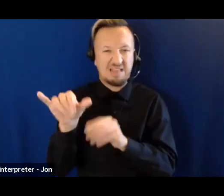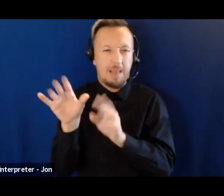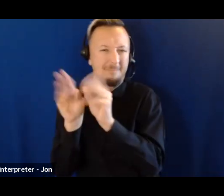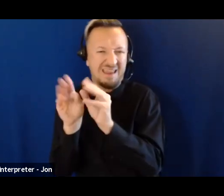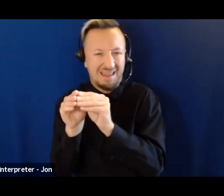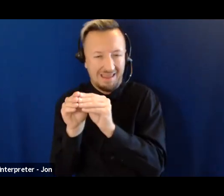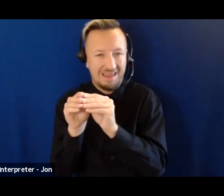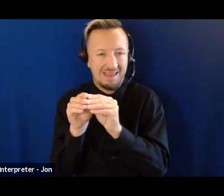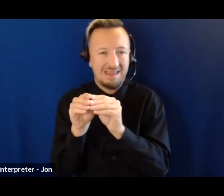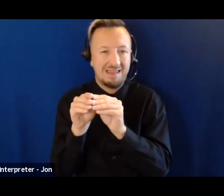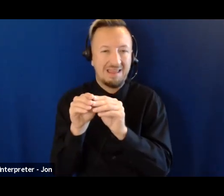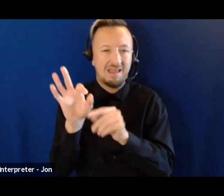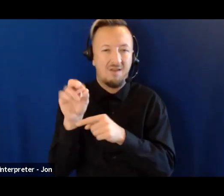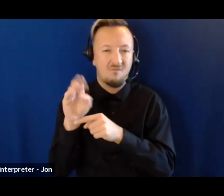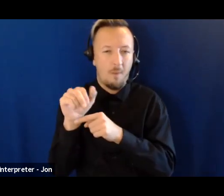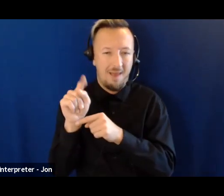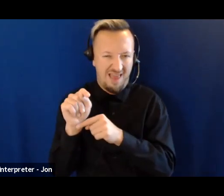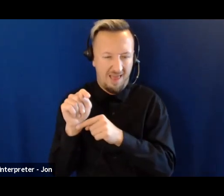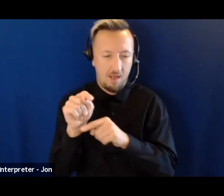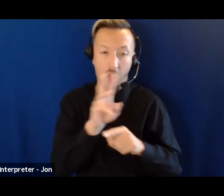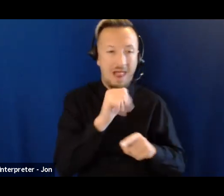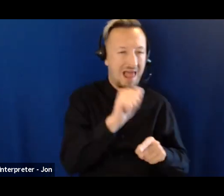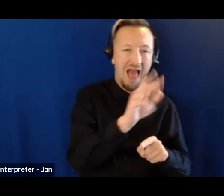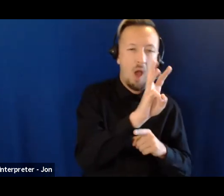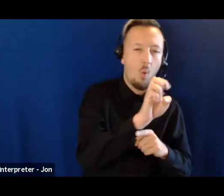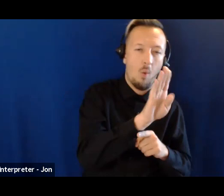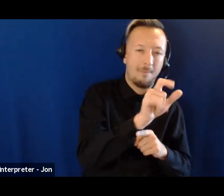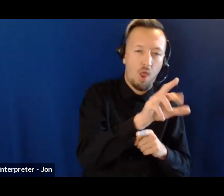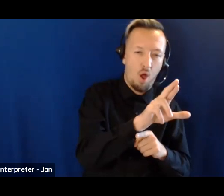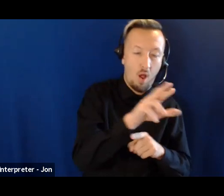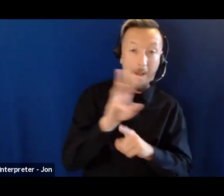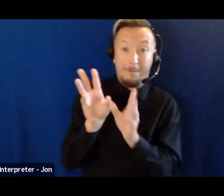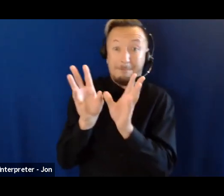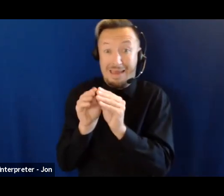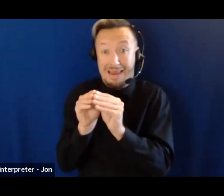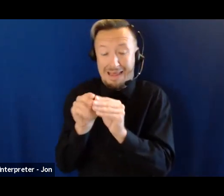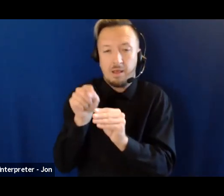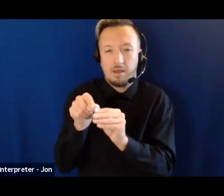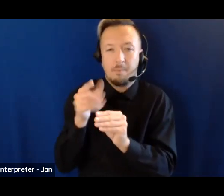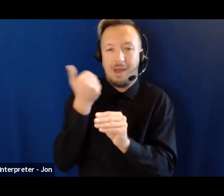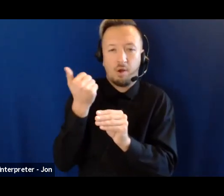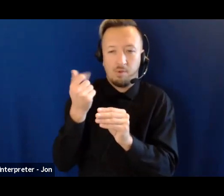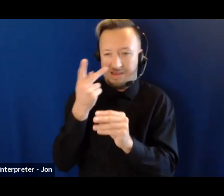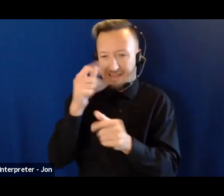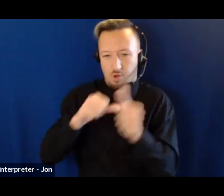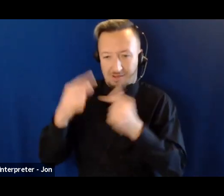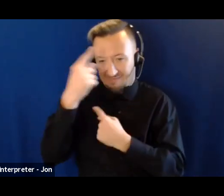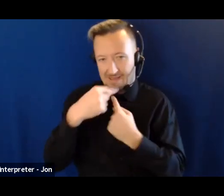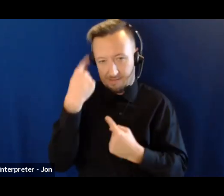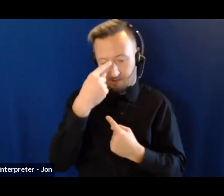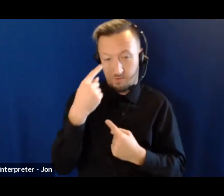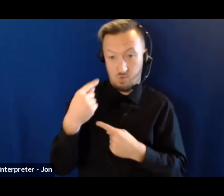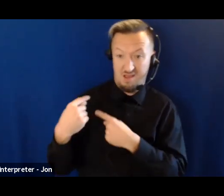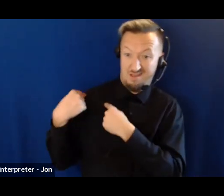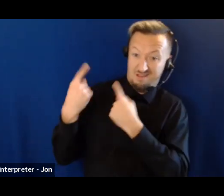able to see each other's faces, and I think that helps a lot. It does, yeah. There's been a lot that has happened this past